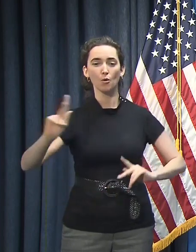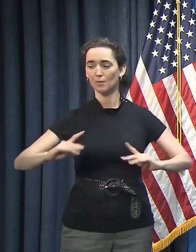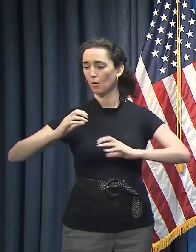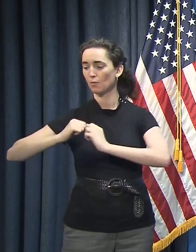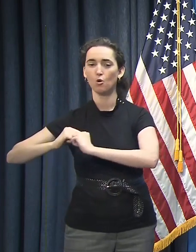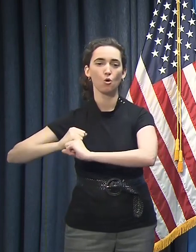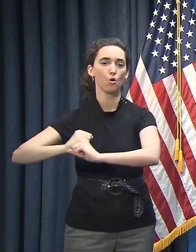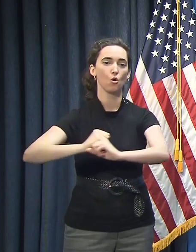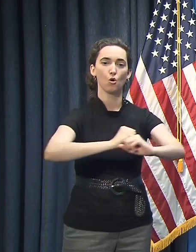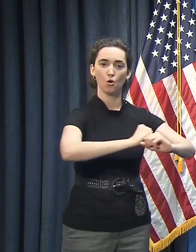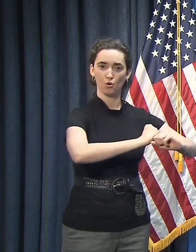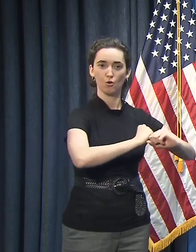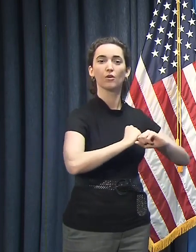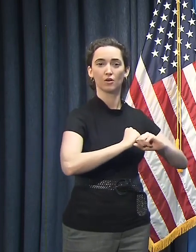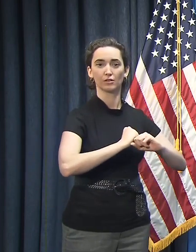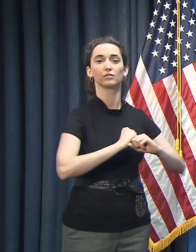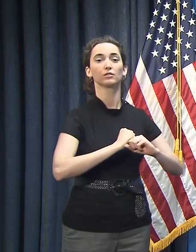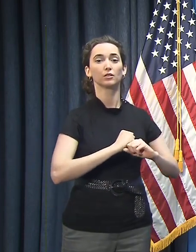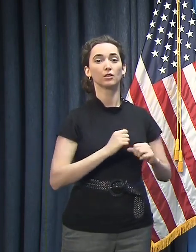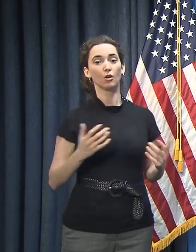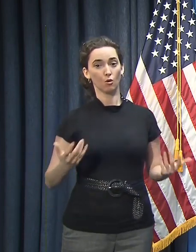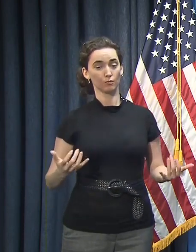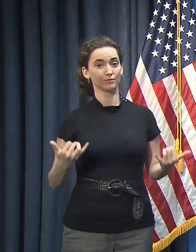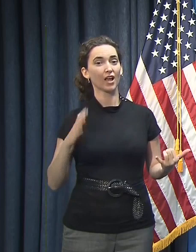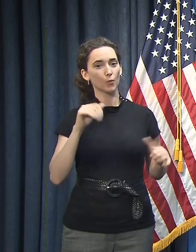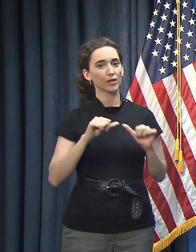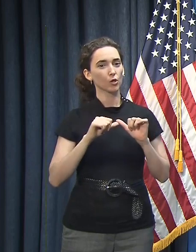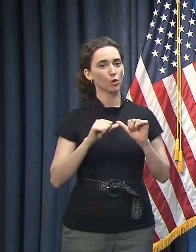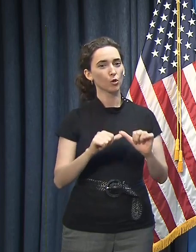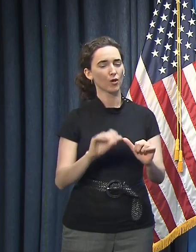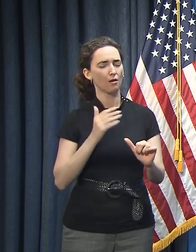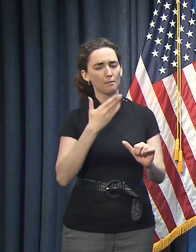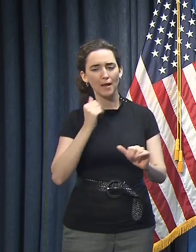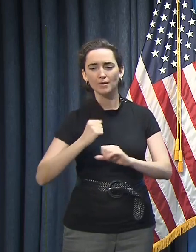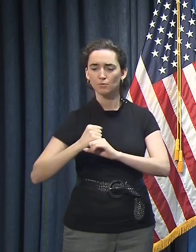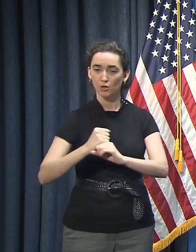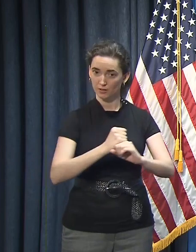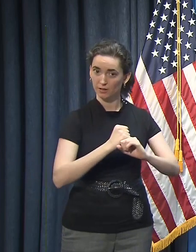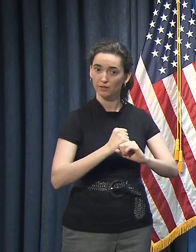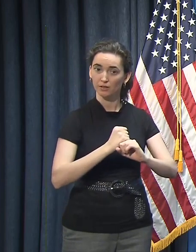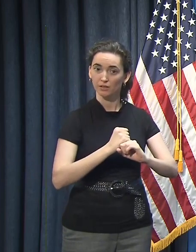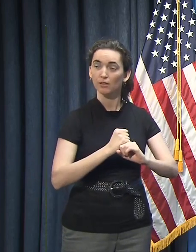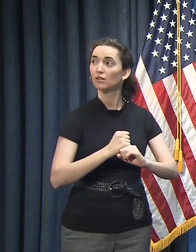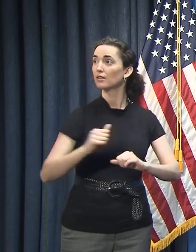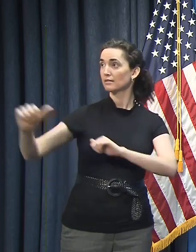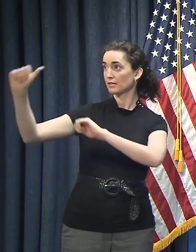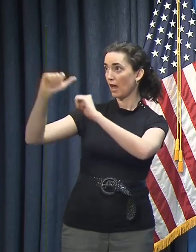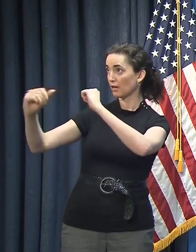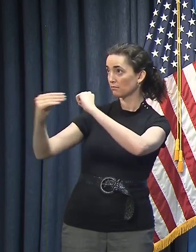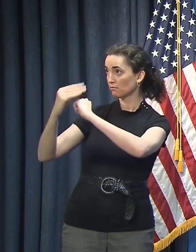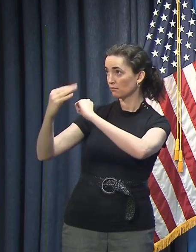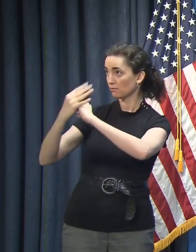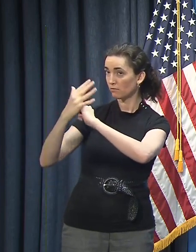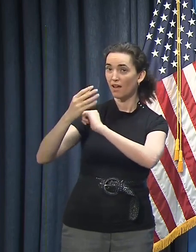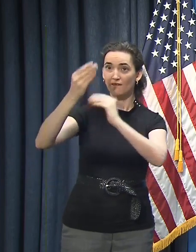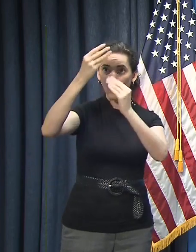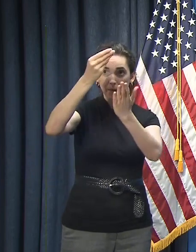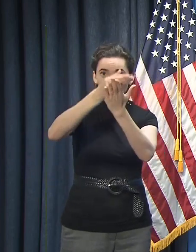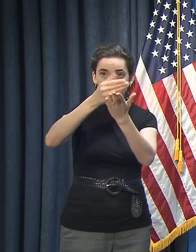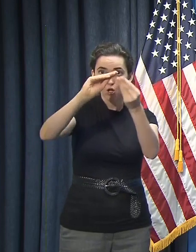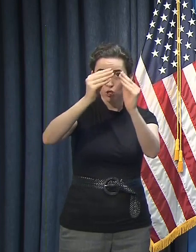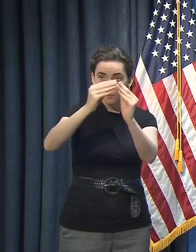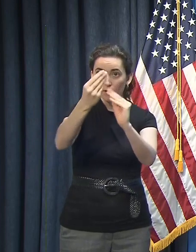public health emergency. We're going to continue to do that as best we can, guided by science and data, and